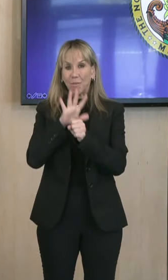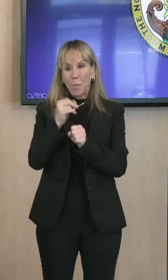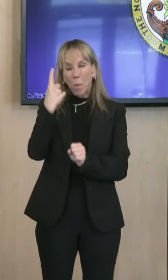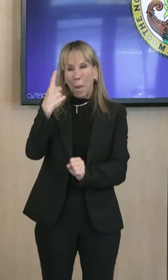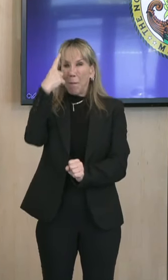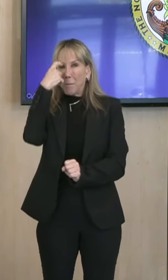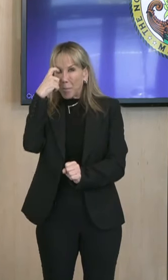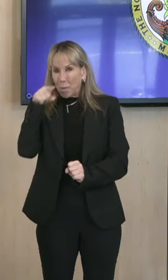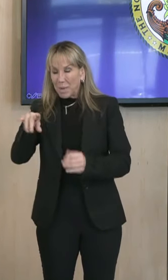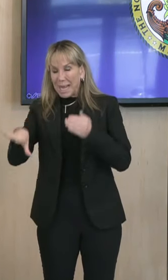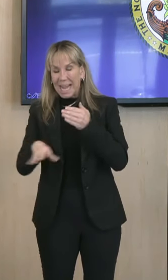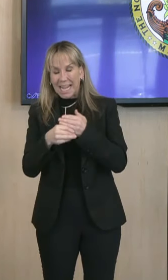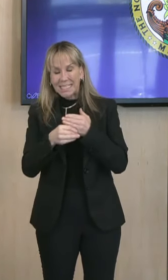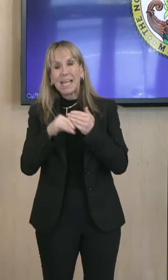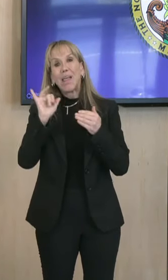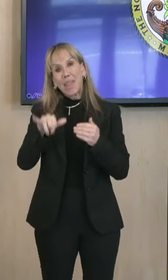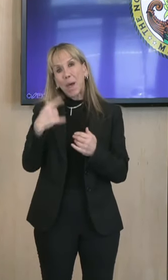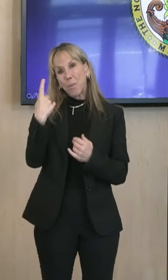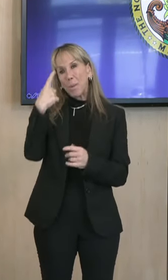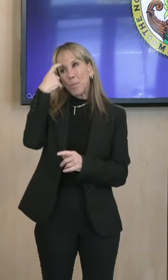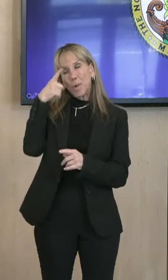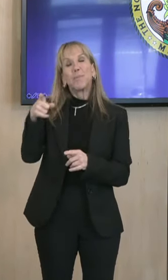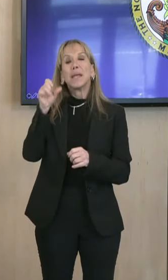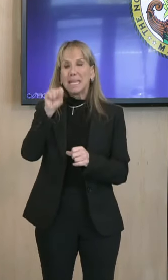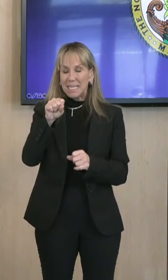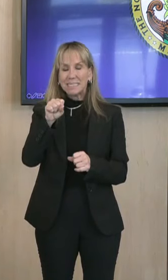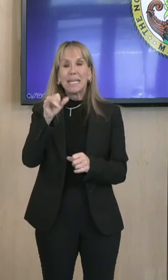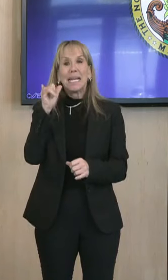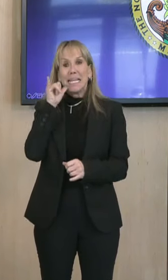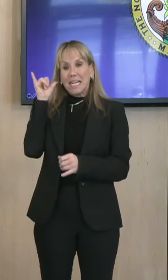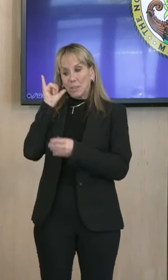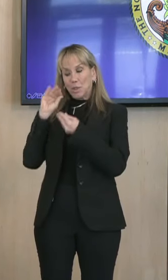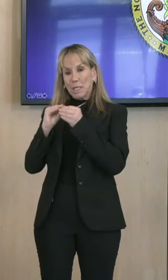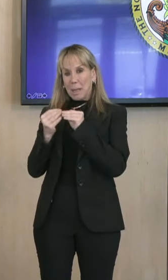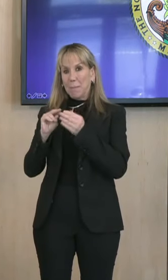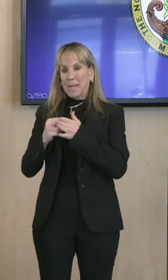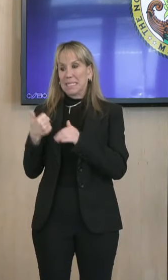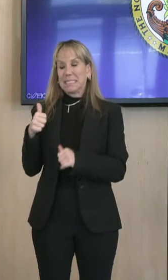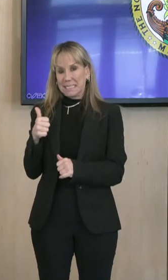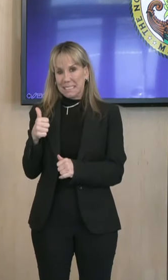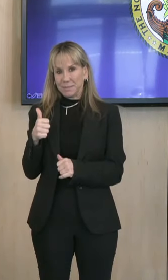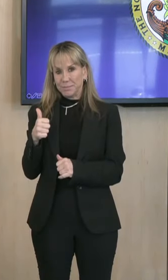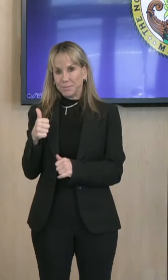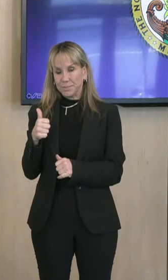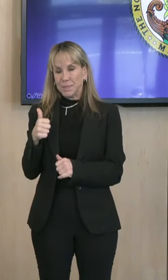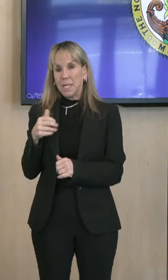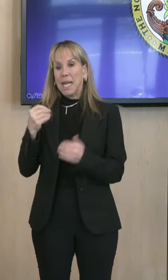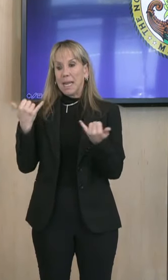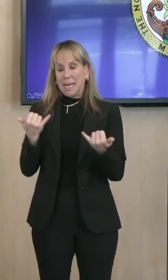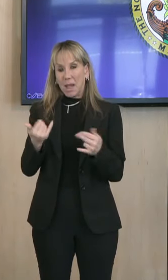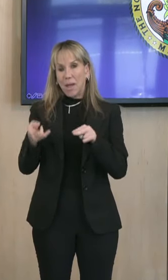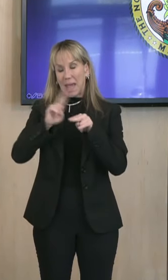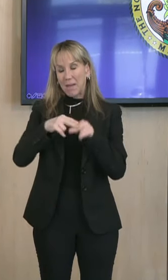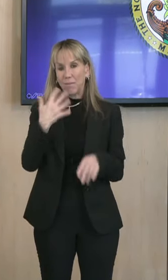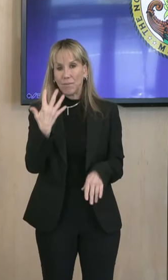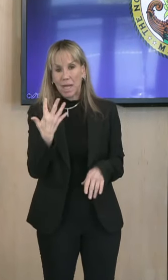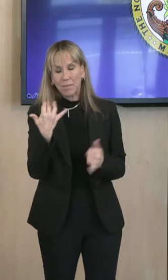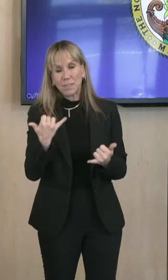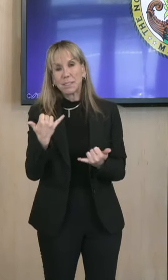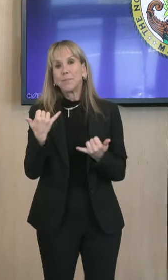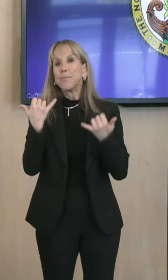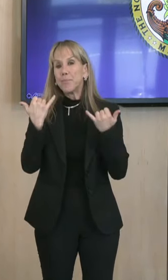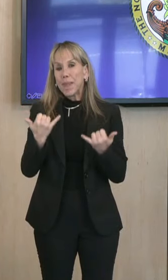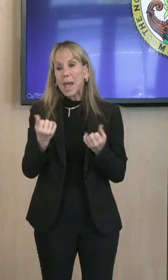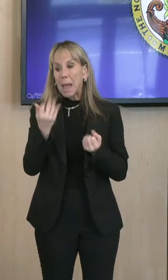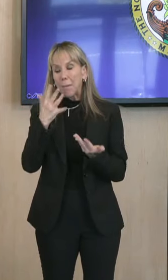probable. That 1 probable is now confirmed, bringing yesterday's total to 10 with the additional 5 today. That